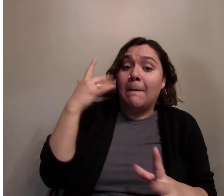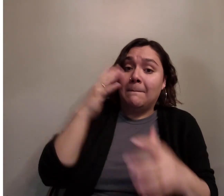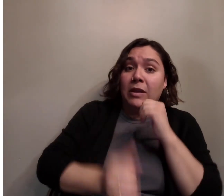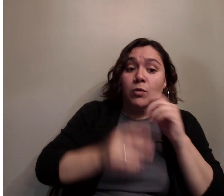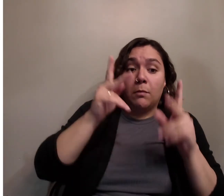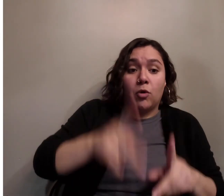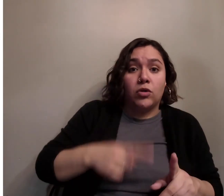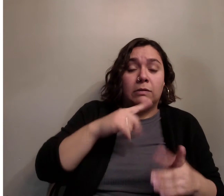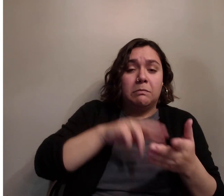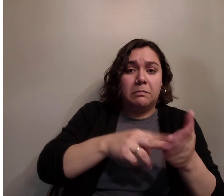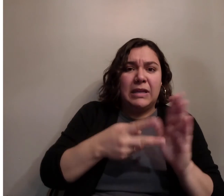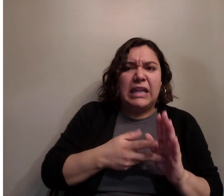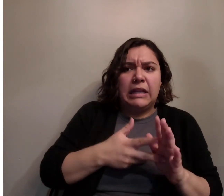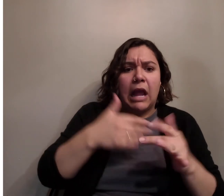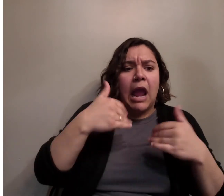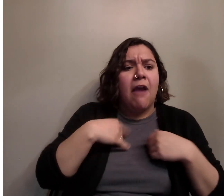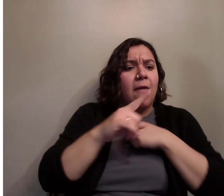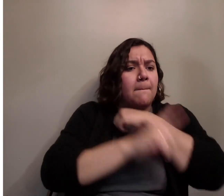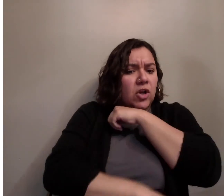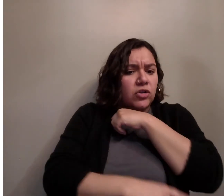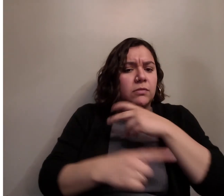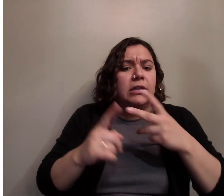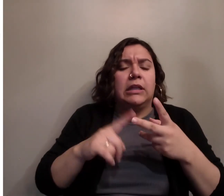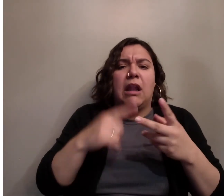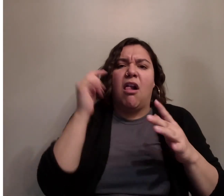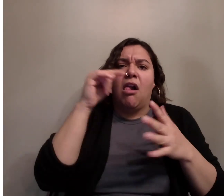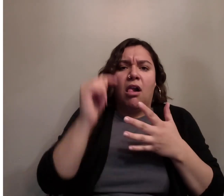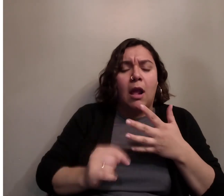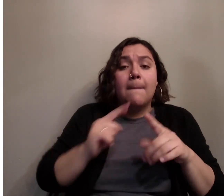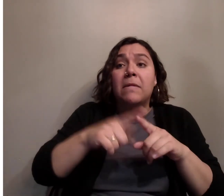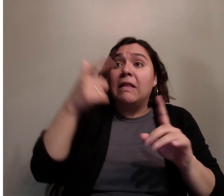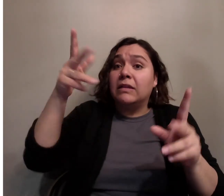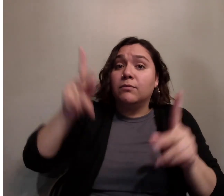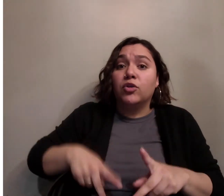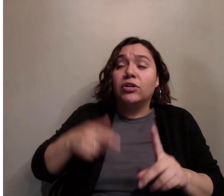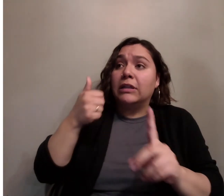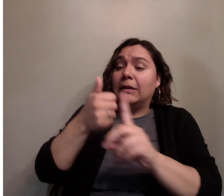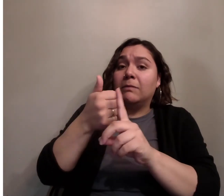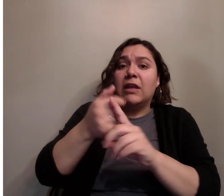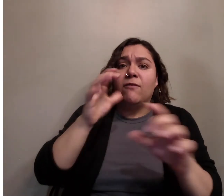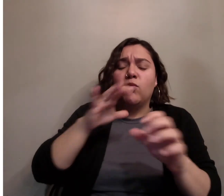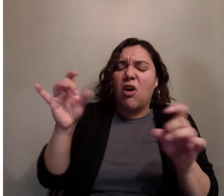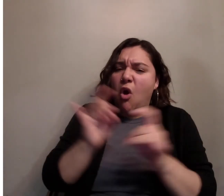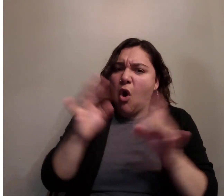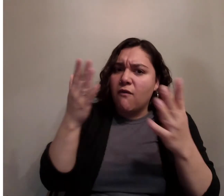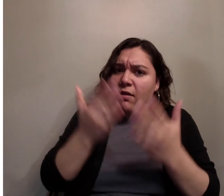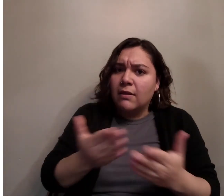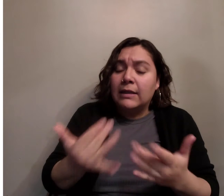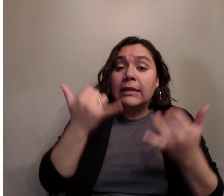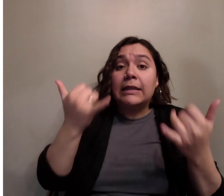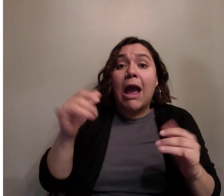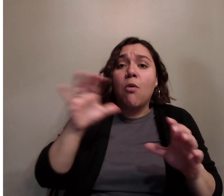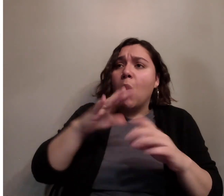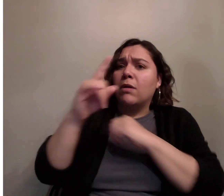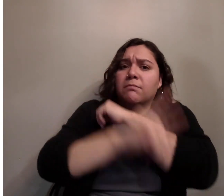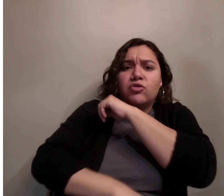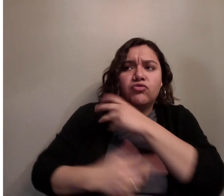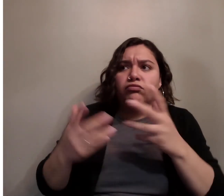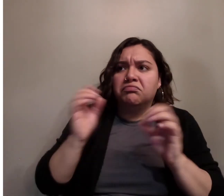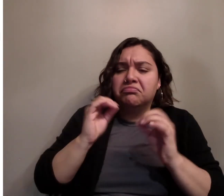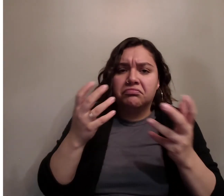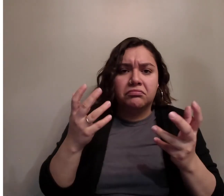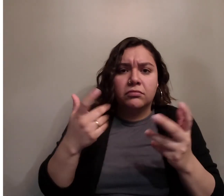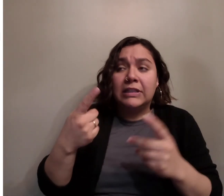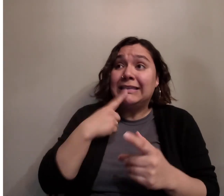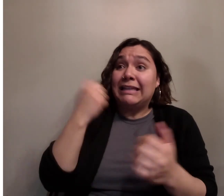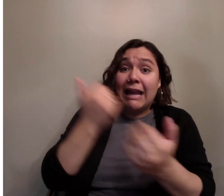I'm at school, if I'm mean to someone, I rightfully get a timeout. I got to go, and this is a guy that is doing horrible things and